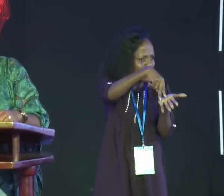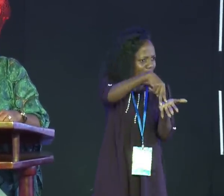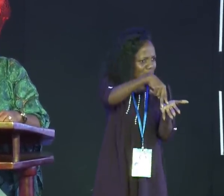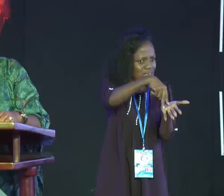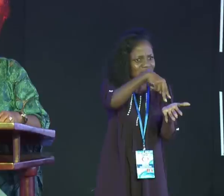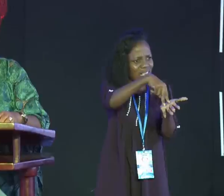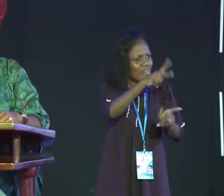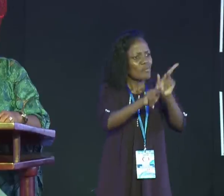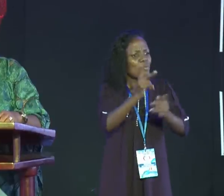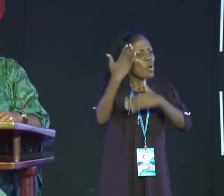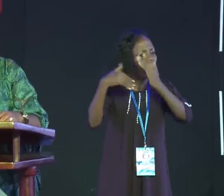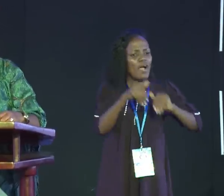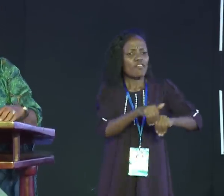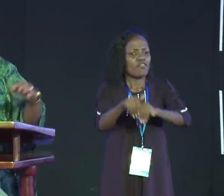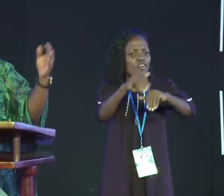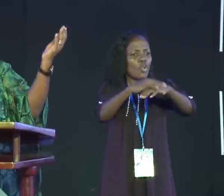to stand.